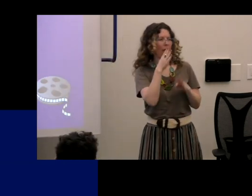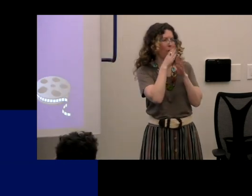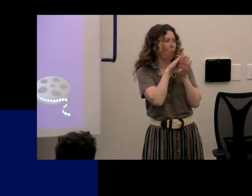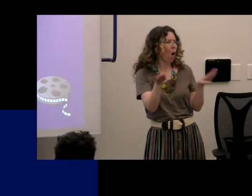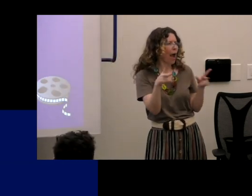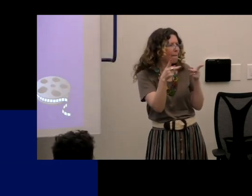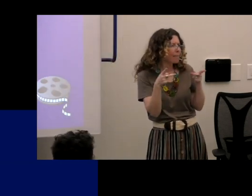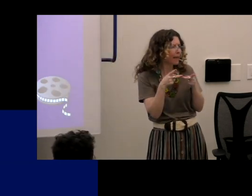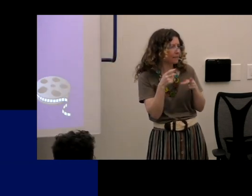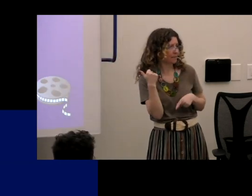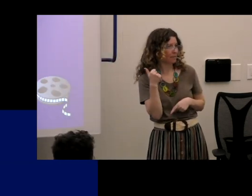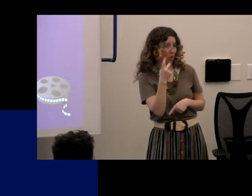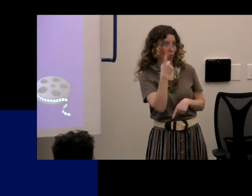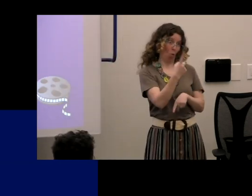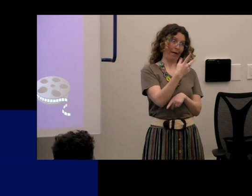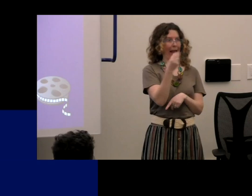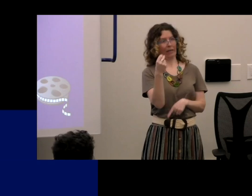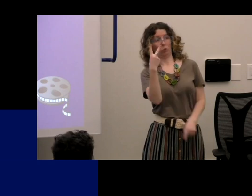Another actress, you might know, The Quiet Place.